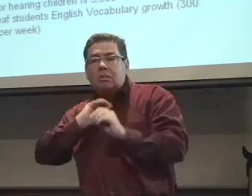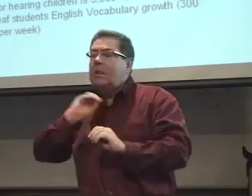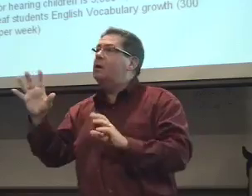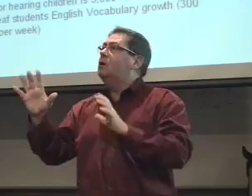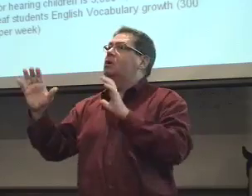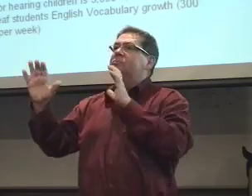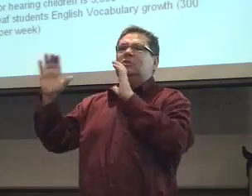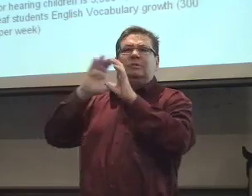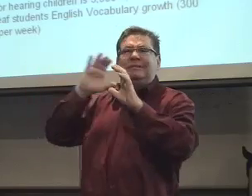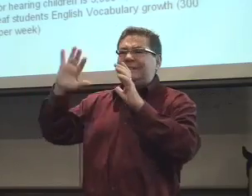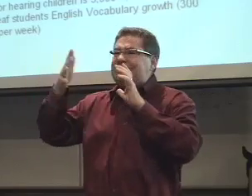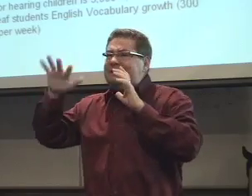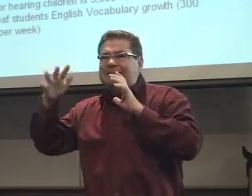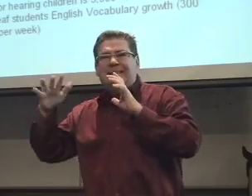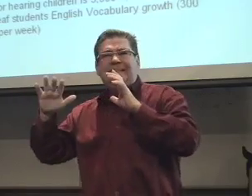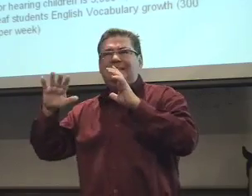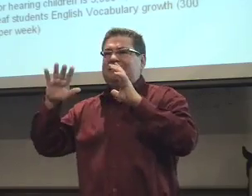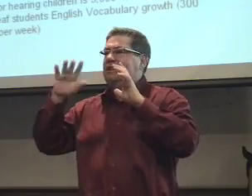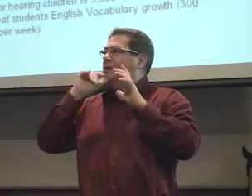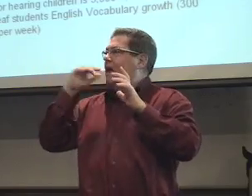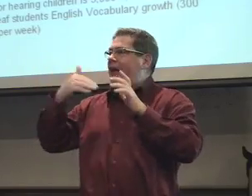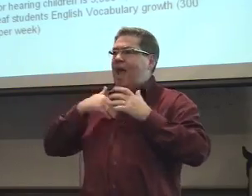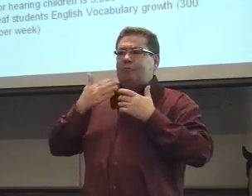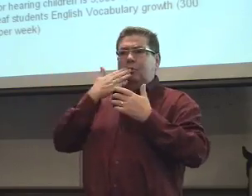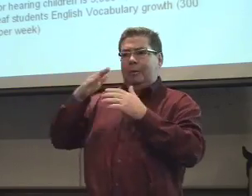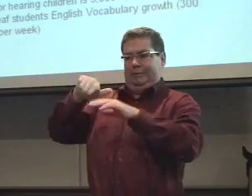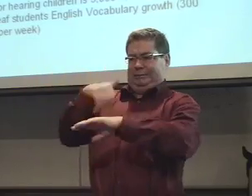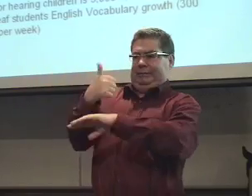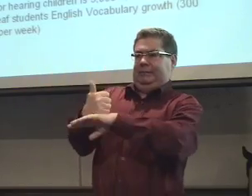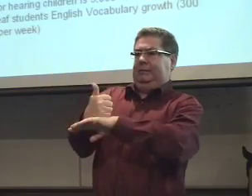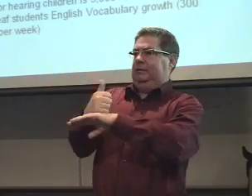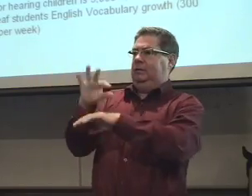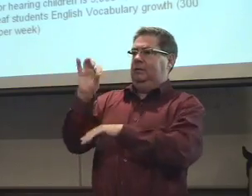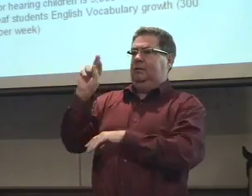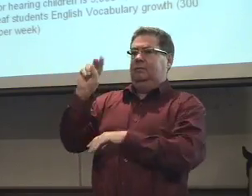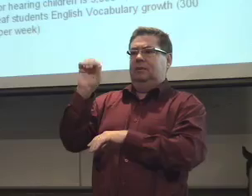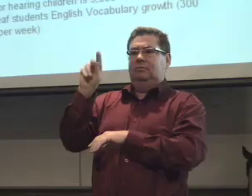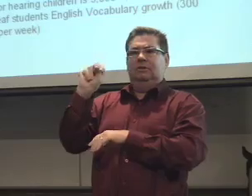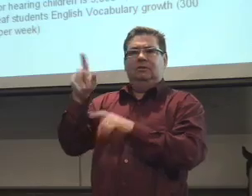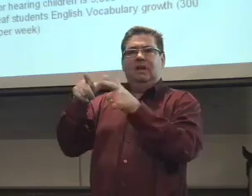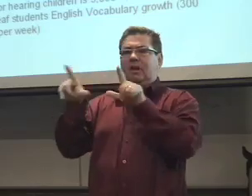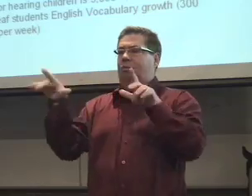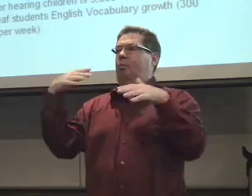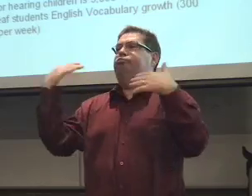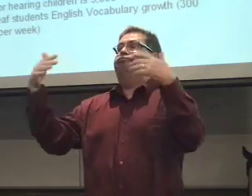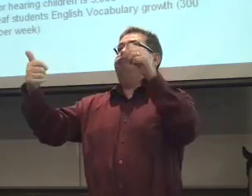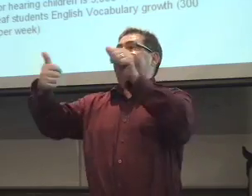had clear communication, who have not had a good language base, are way, way lower.